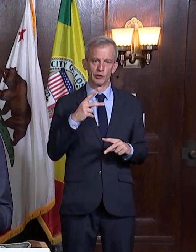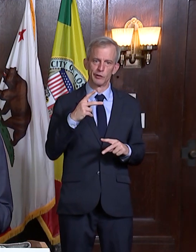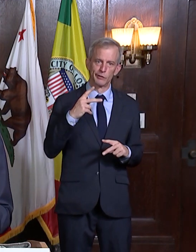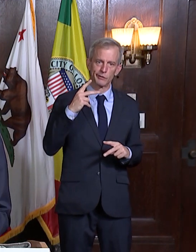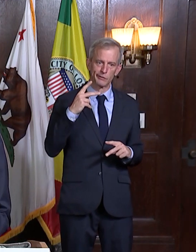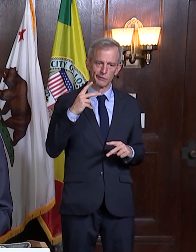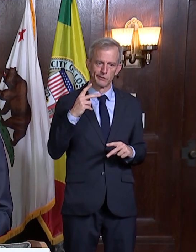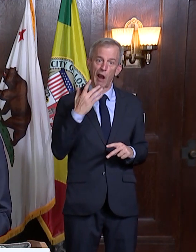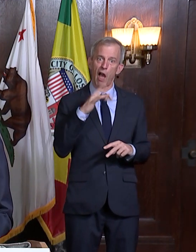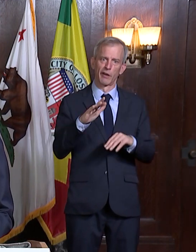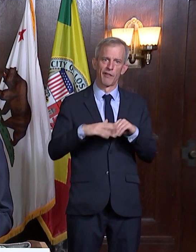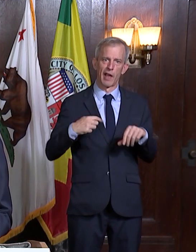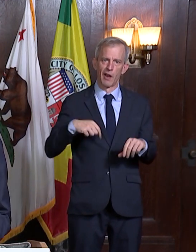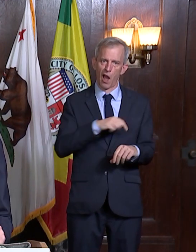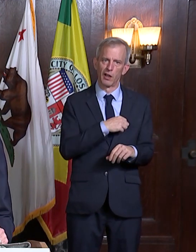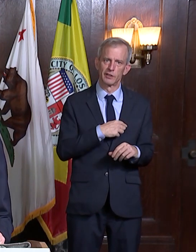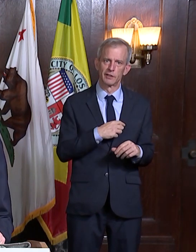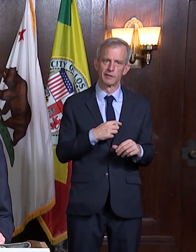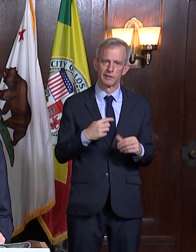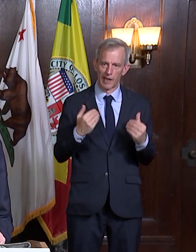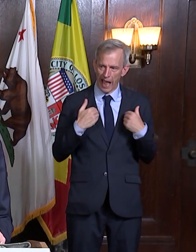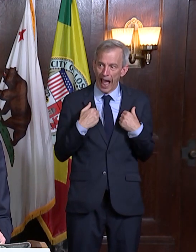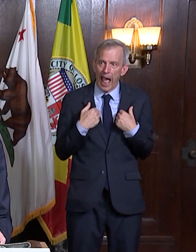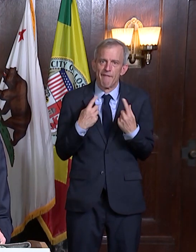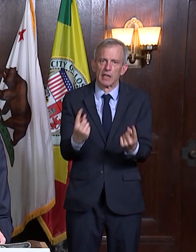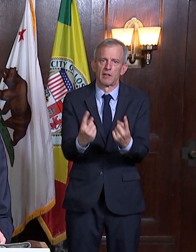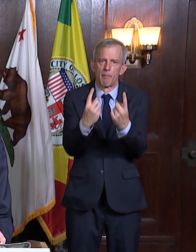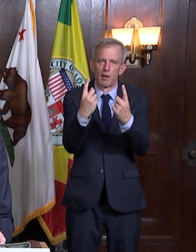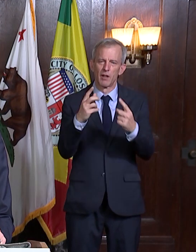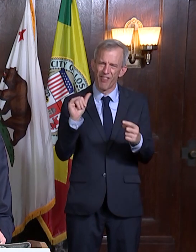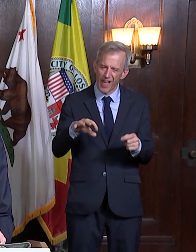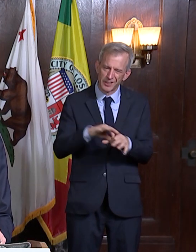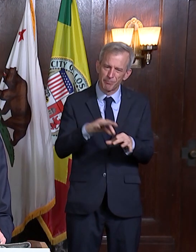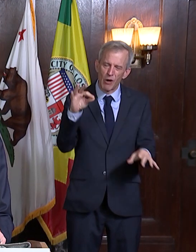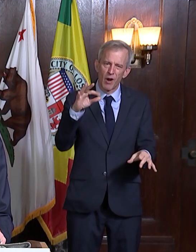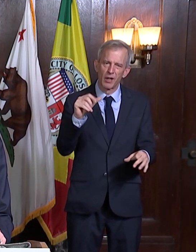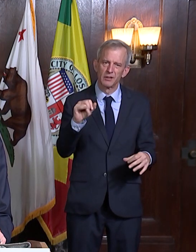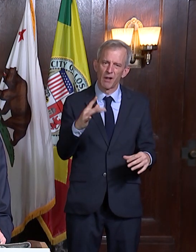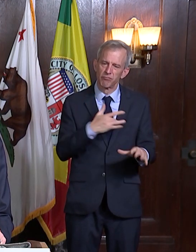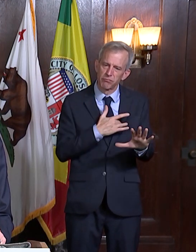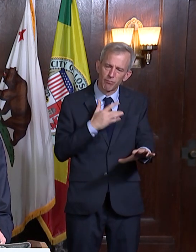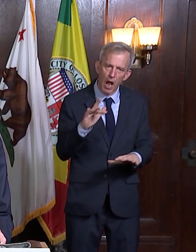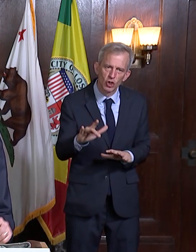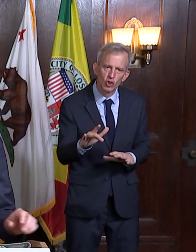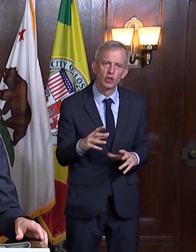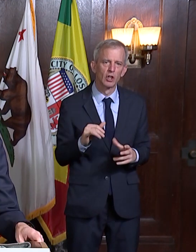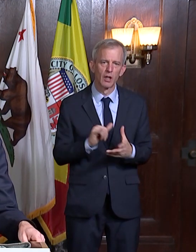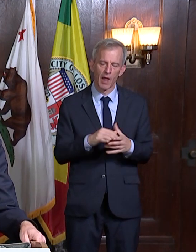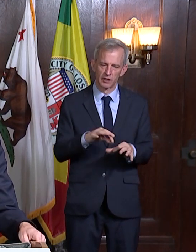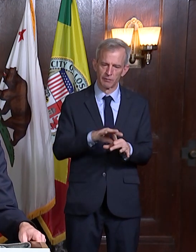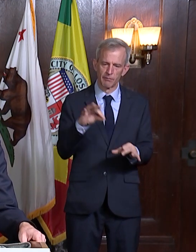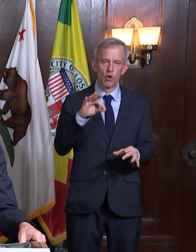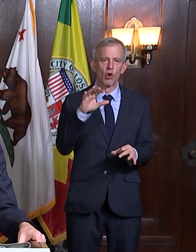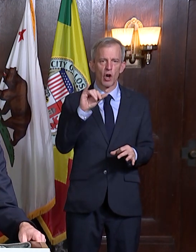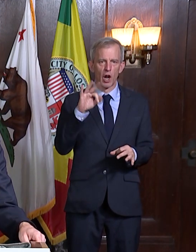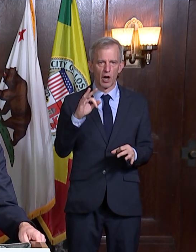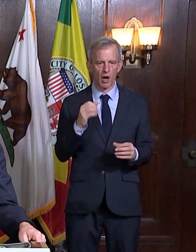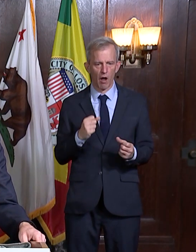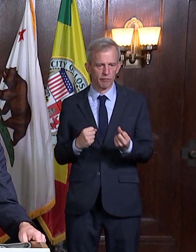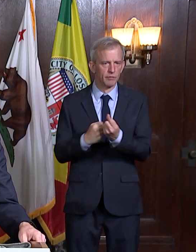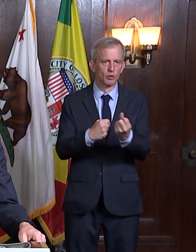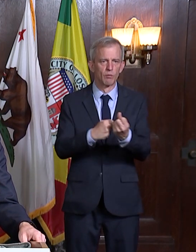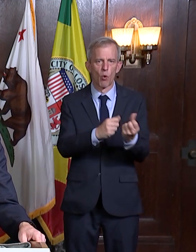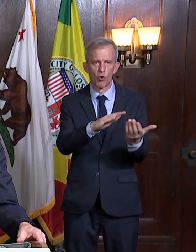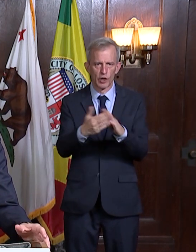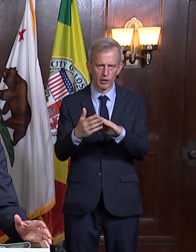Let's take that spirit of compassion, that spirit of selflessness forward. And let's carry on with the Angelino spirit